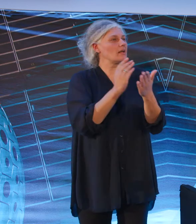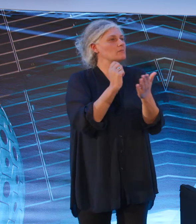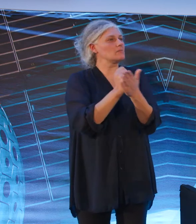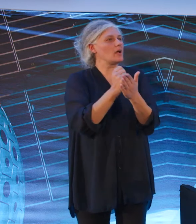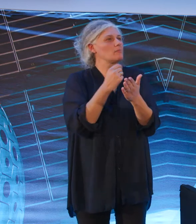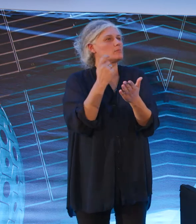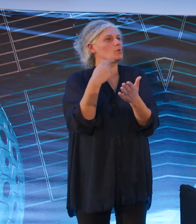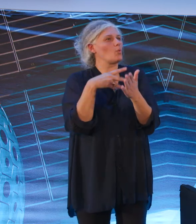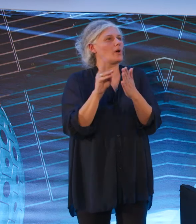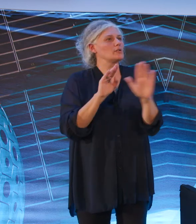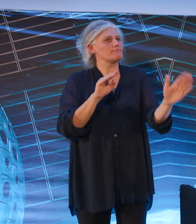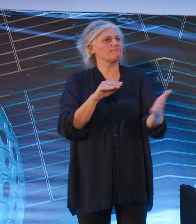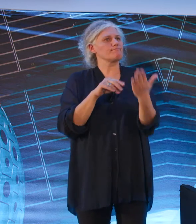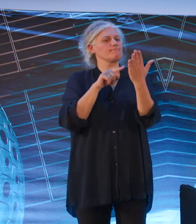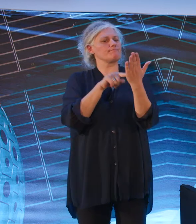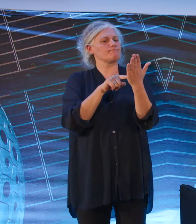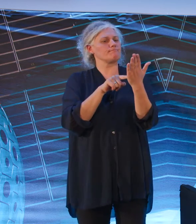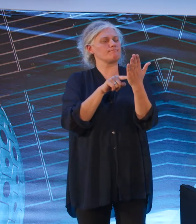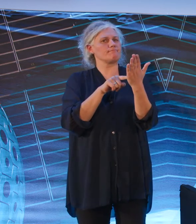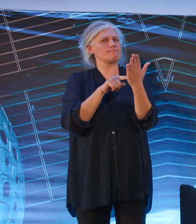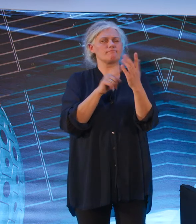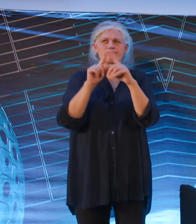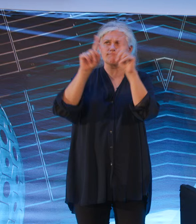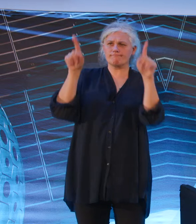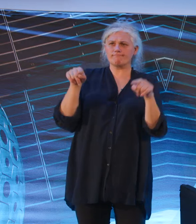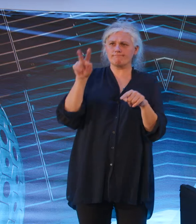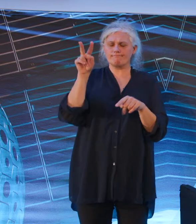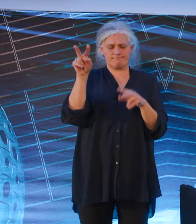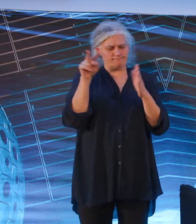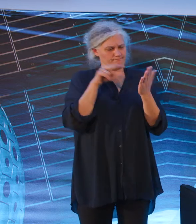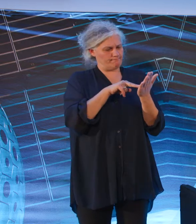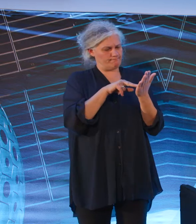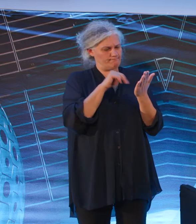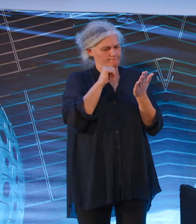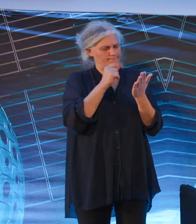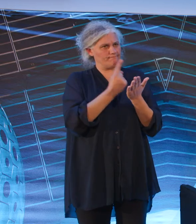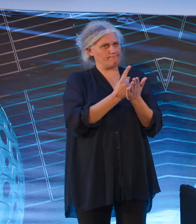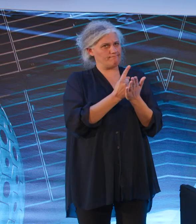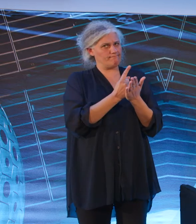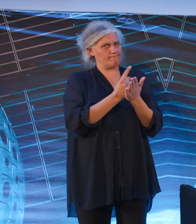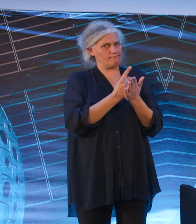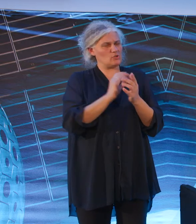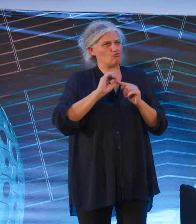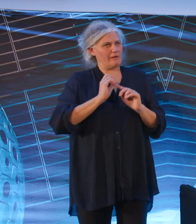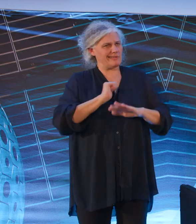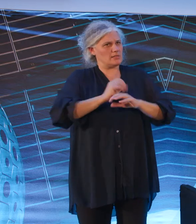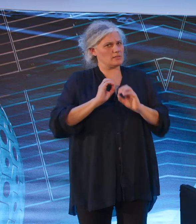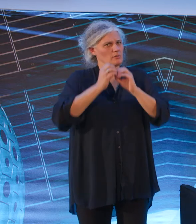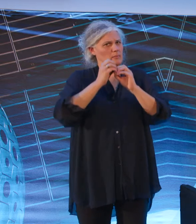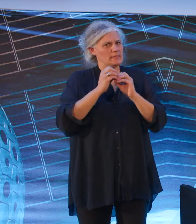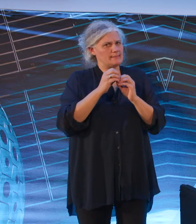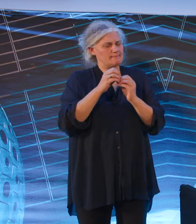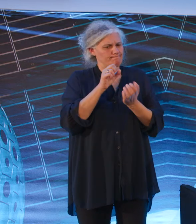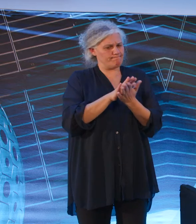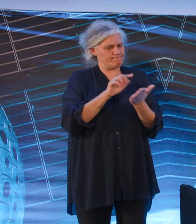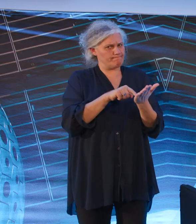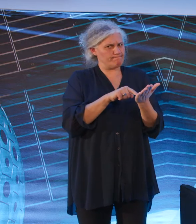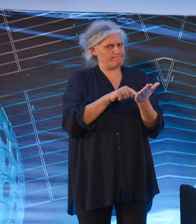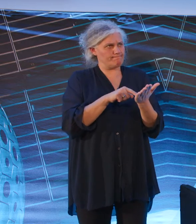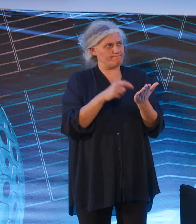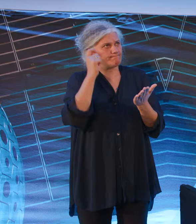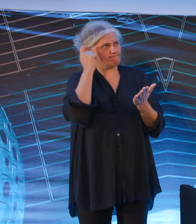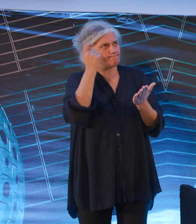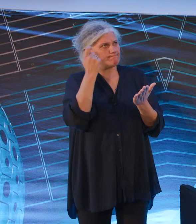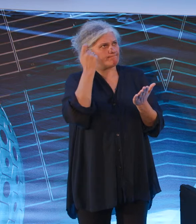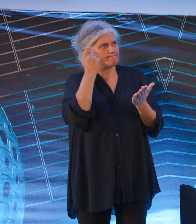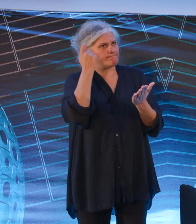you're faced with the blank page or the blank screen, it's actually harder to do than you might think. And yet, particularly in that